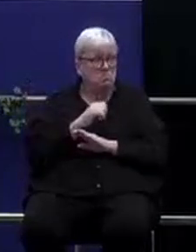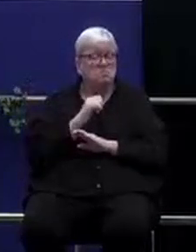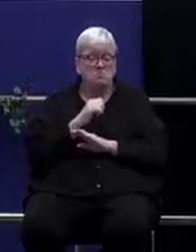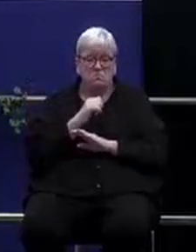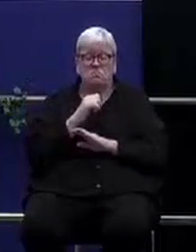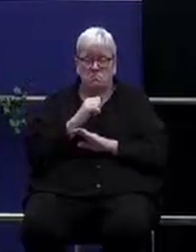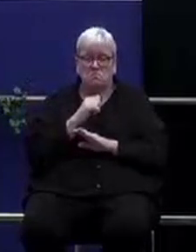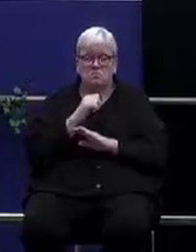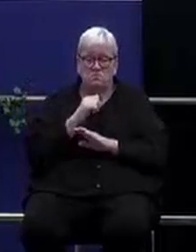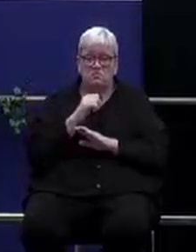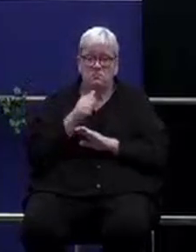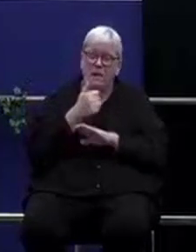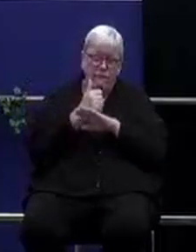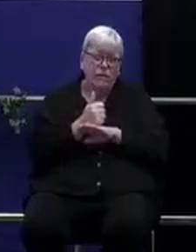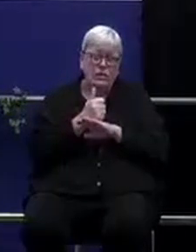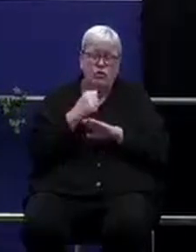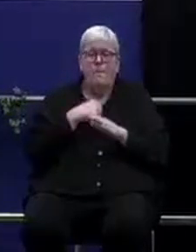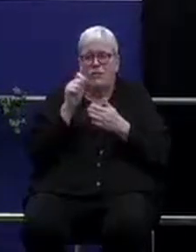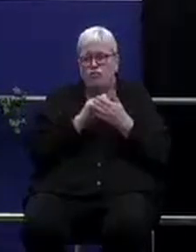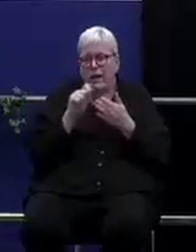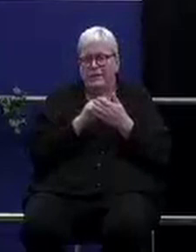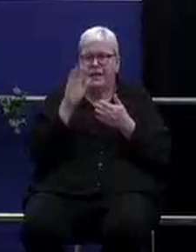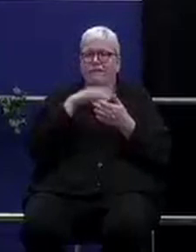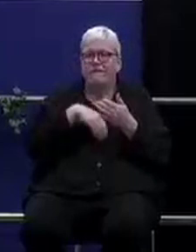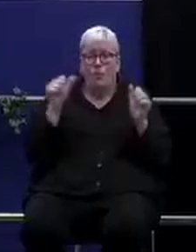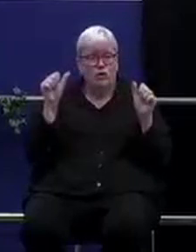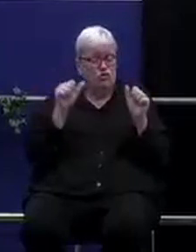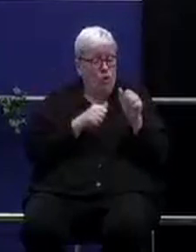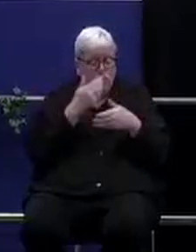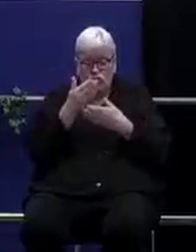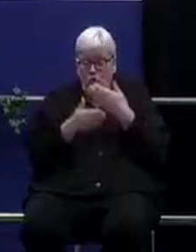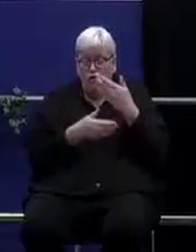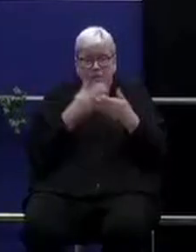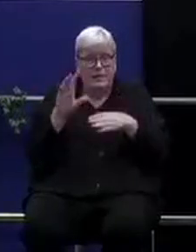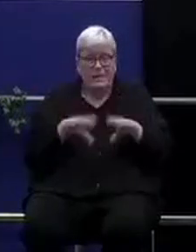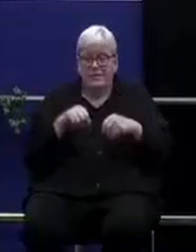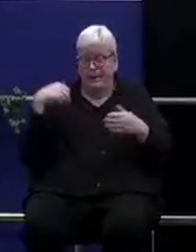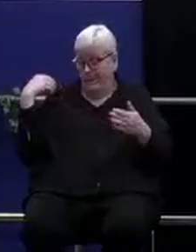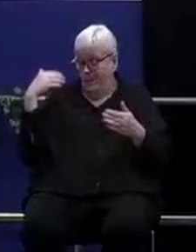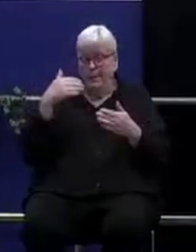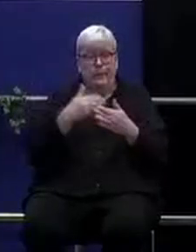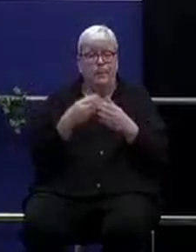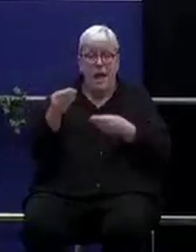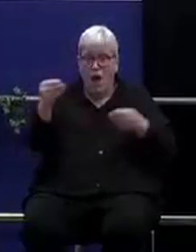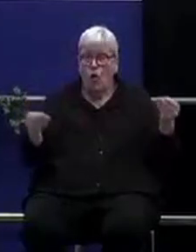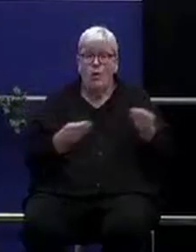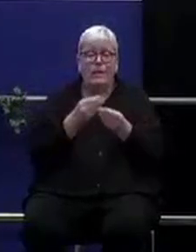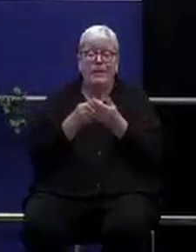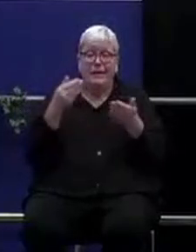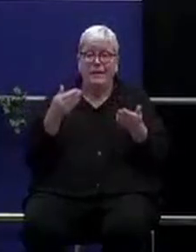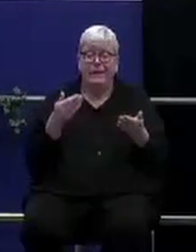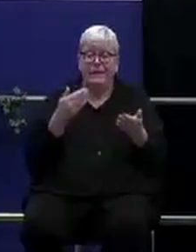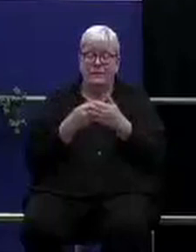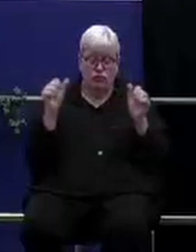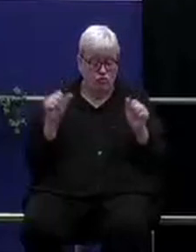the whole foundation of my writing comes from short stories and short story writing. The economy of a piece of